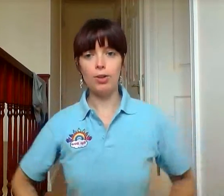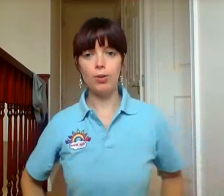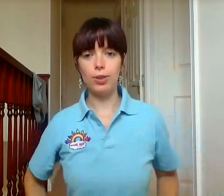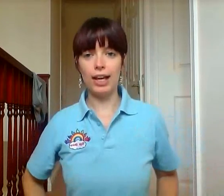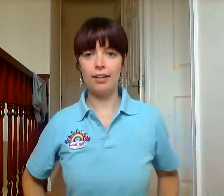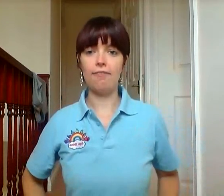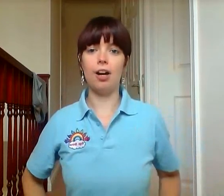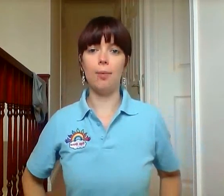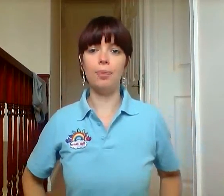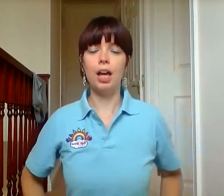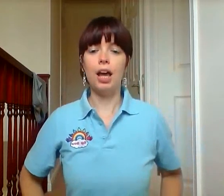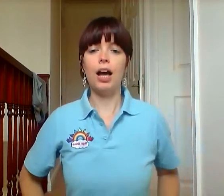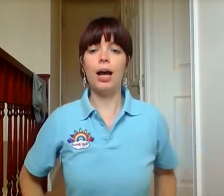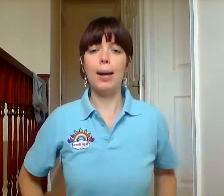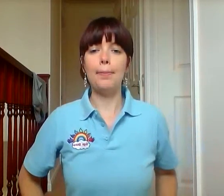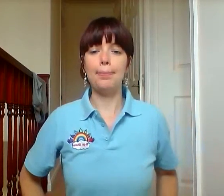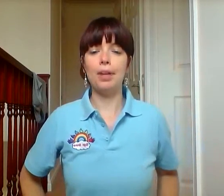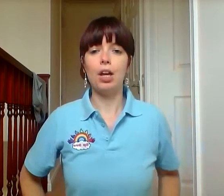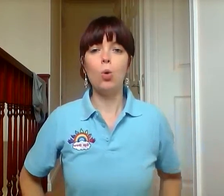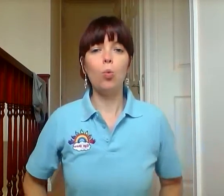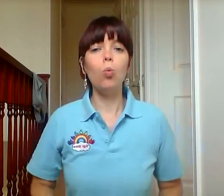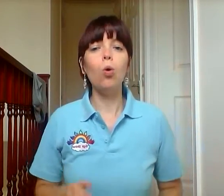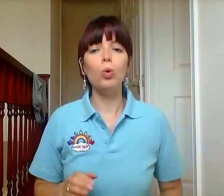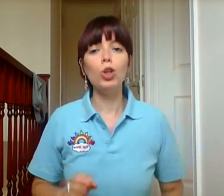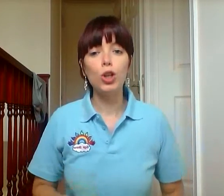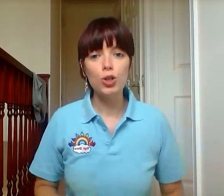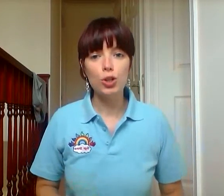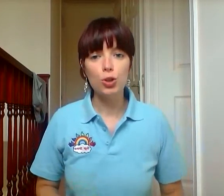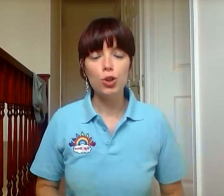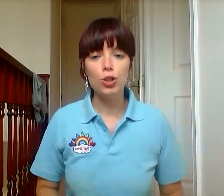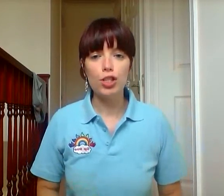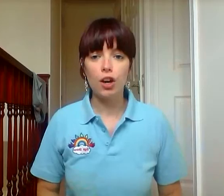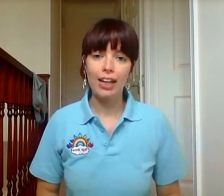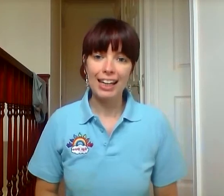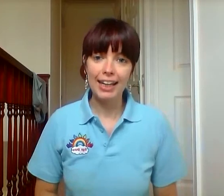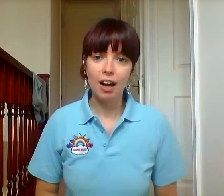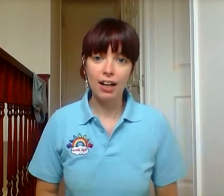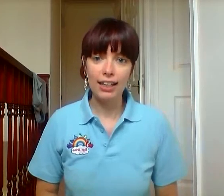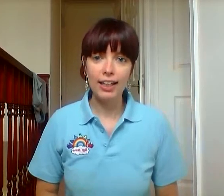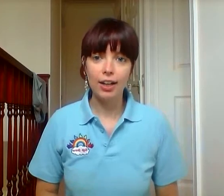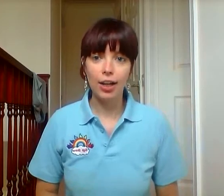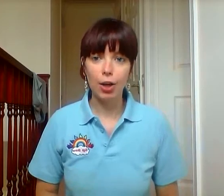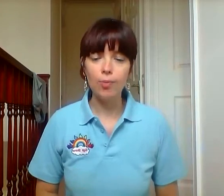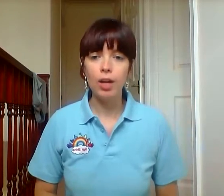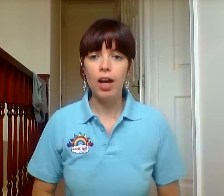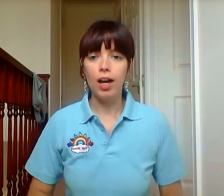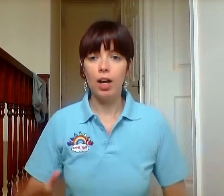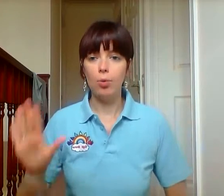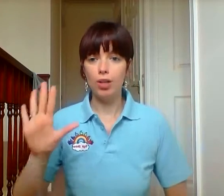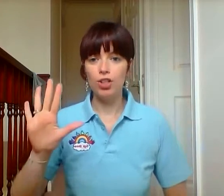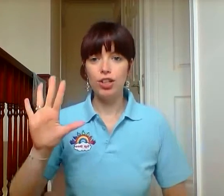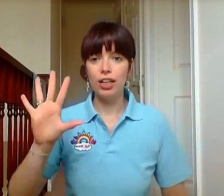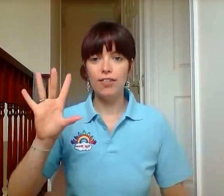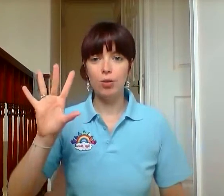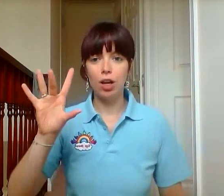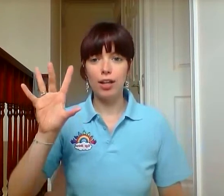Macdonald had a farm. What you could do, you could sign E-I-E-I-O, which if you're